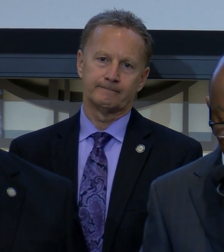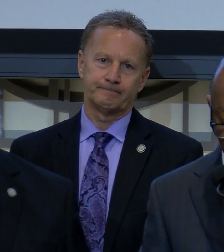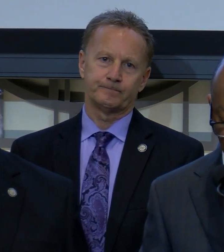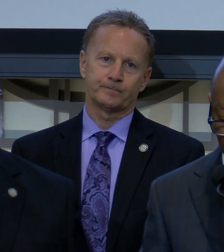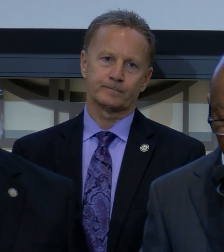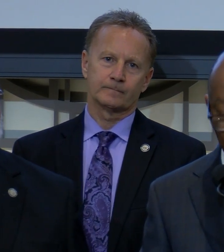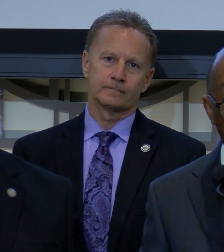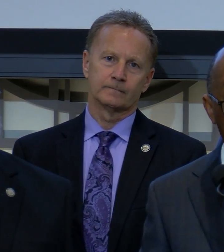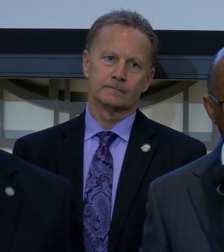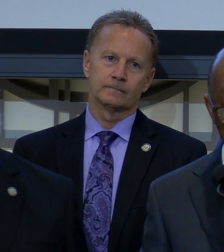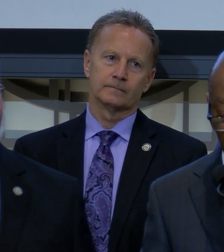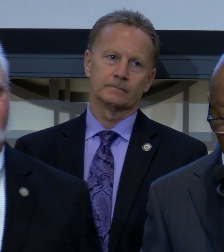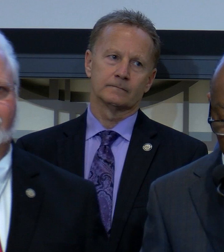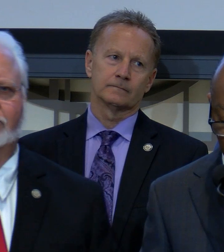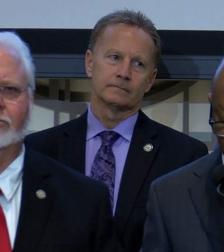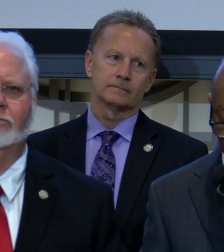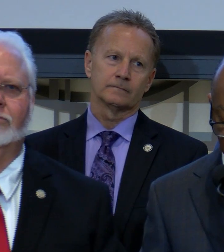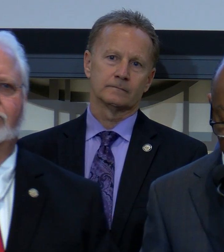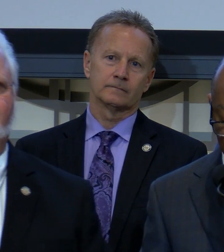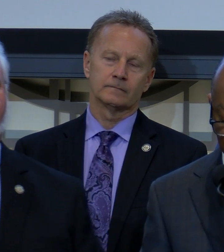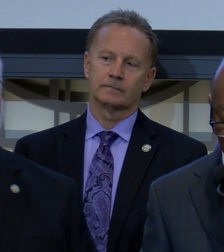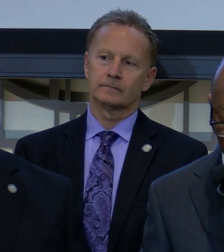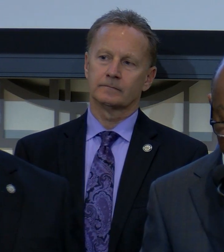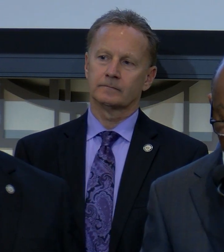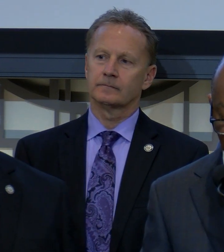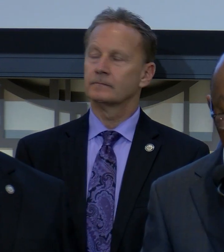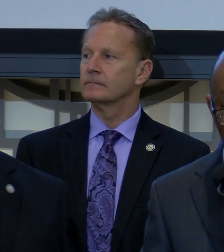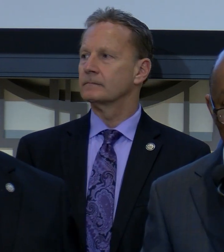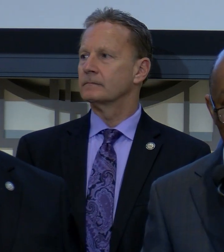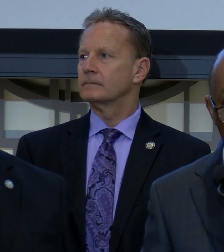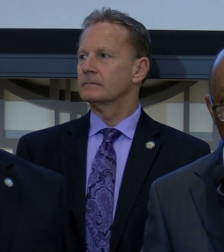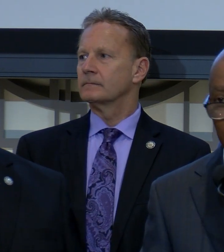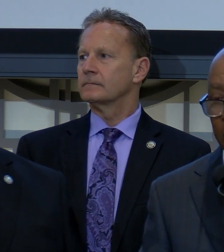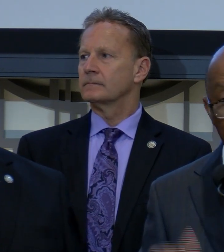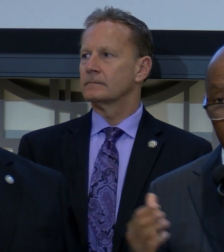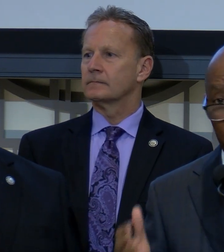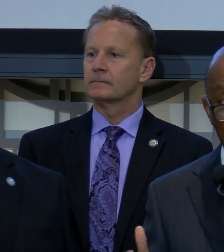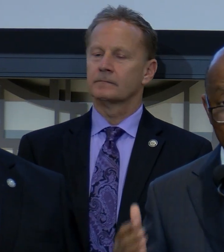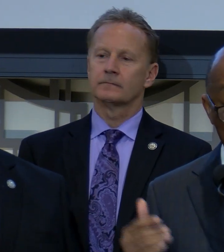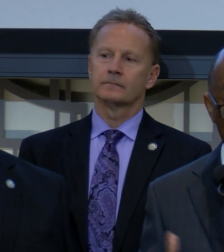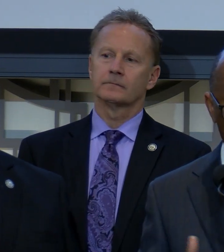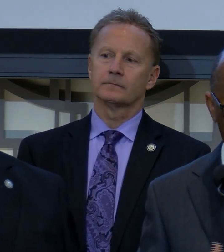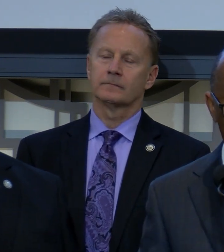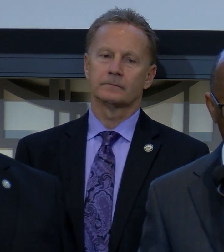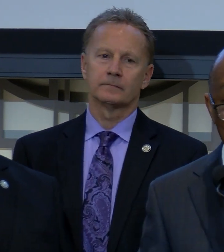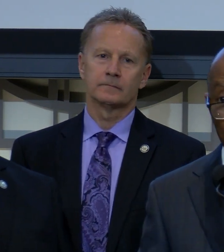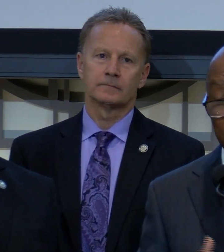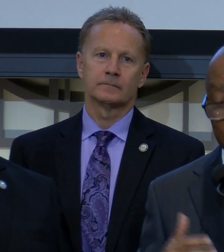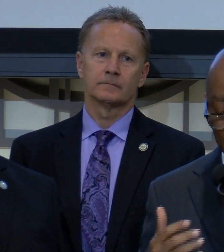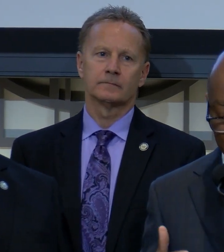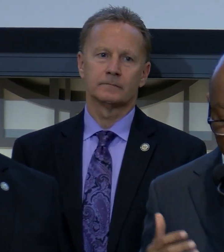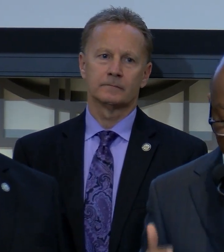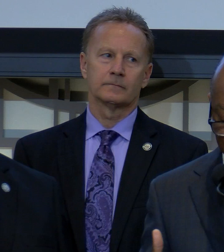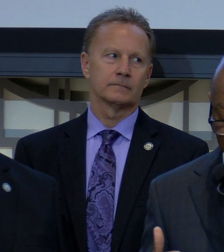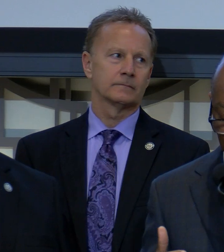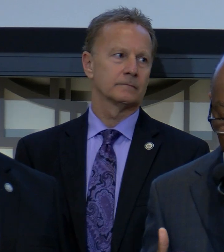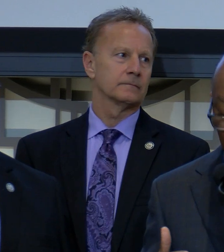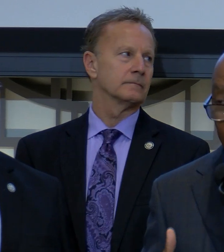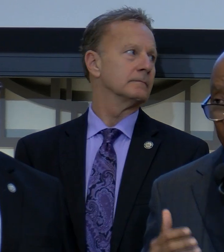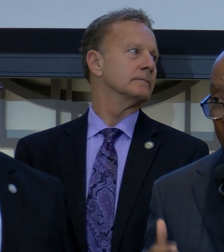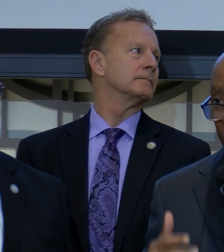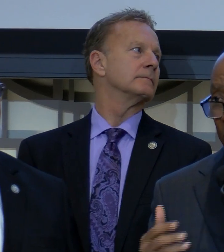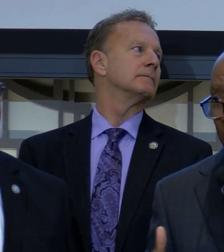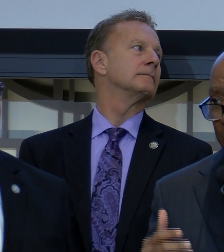stores. So there is no problem with our food supply chain. In fact, there's no problem even with